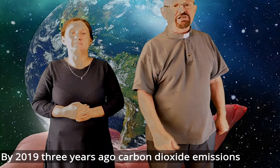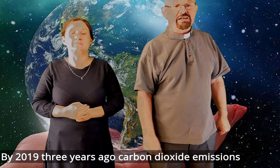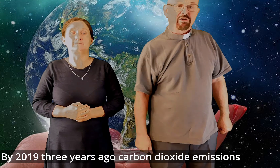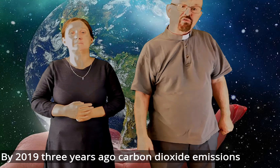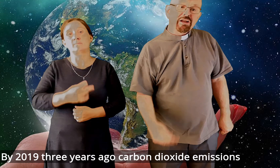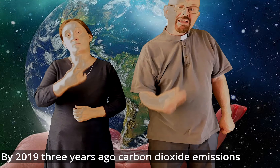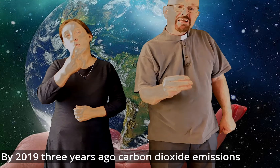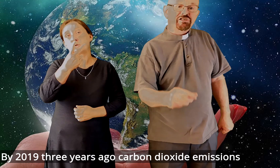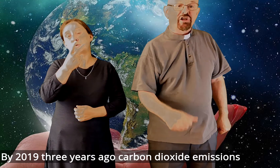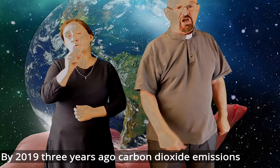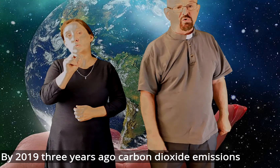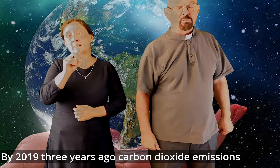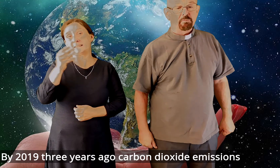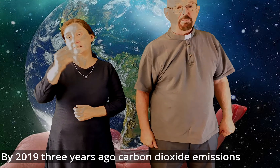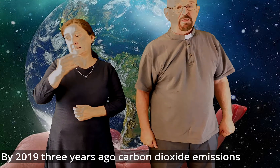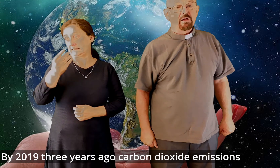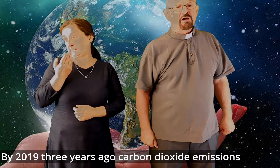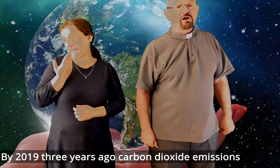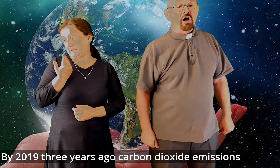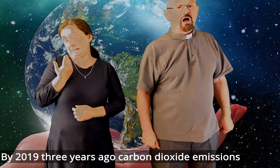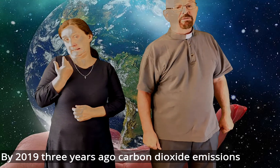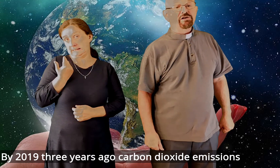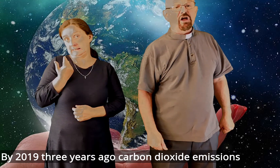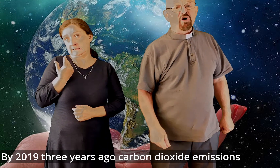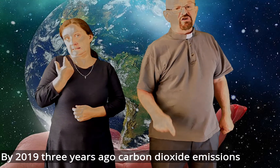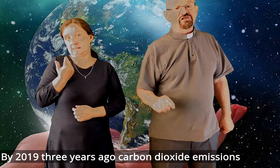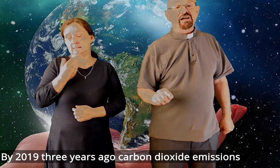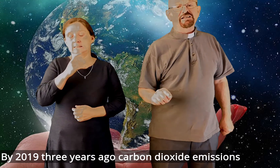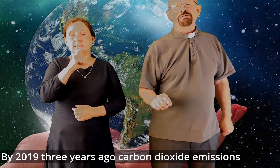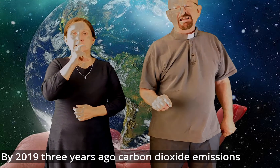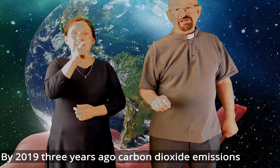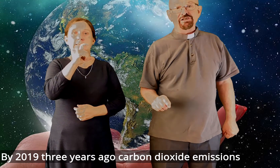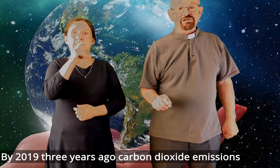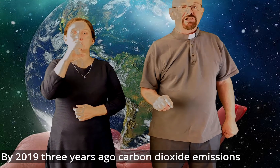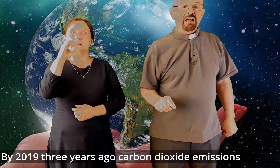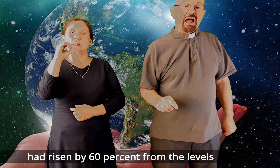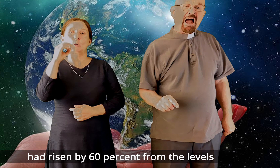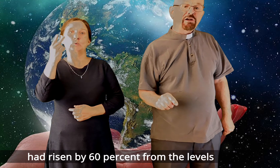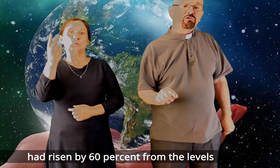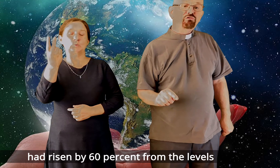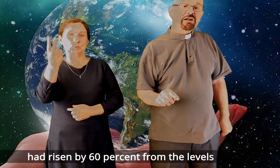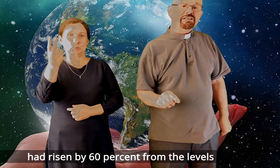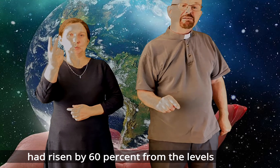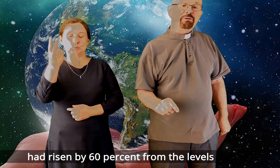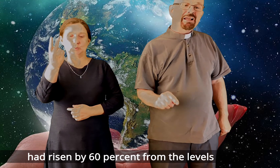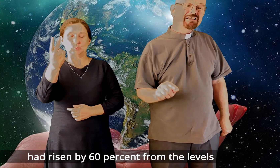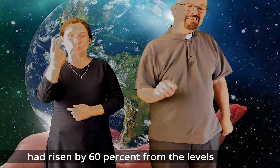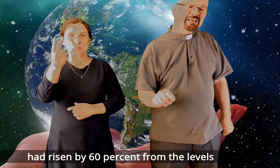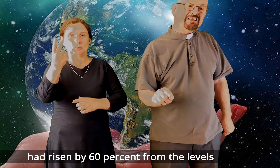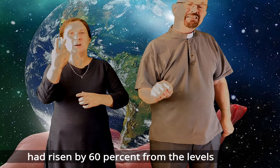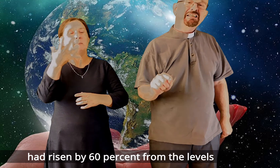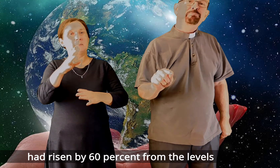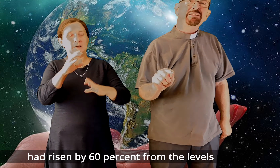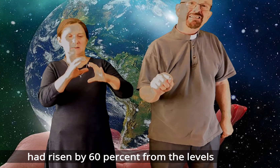2019, 3 years ago, carbon dioxide emissions had risen by